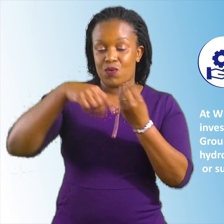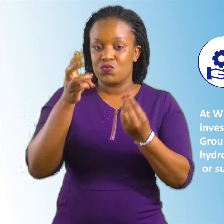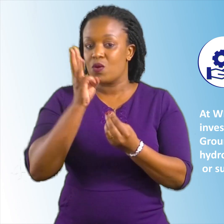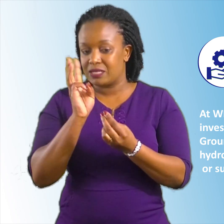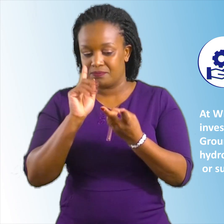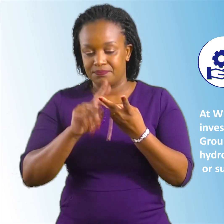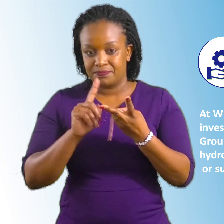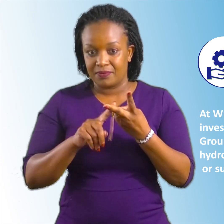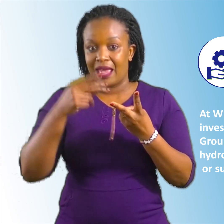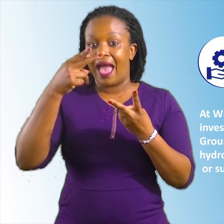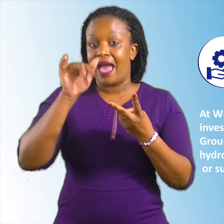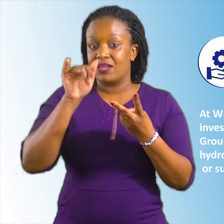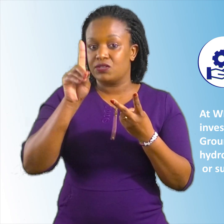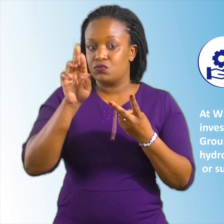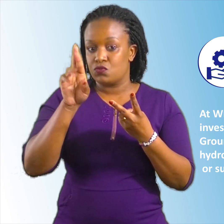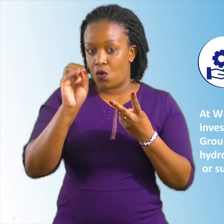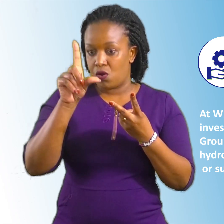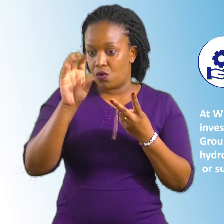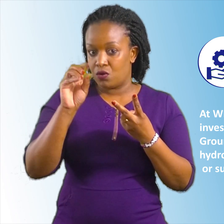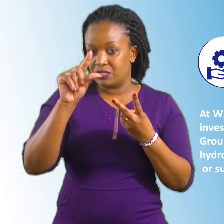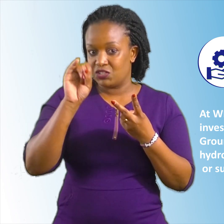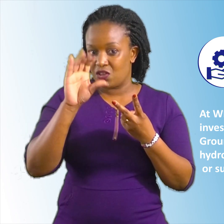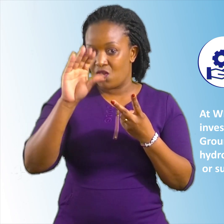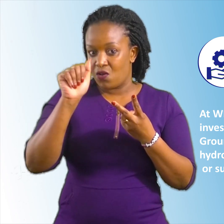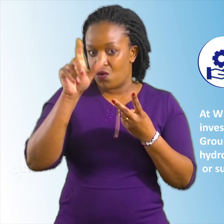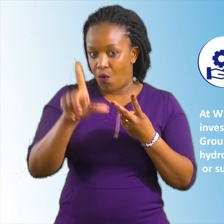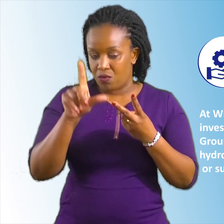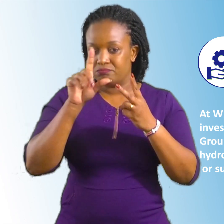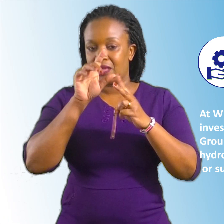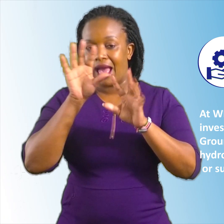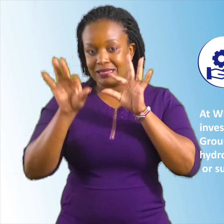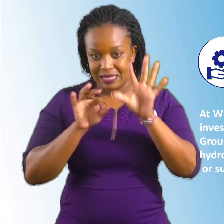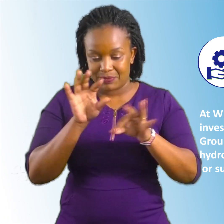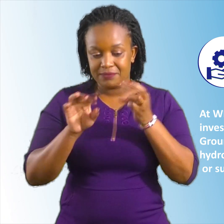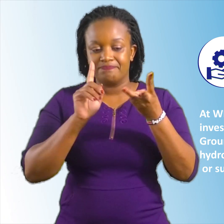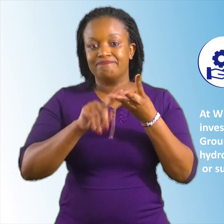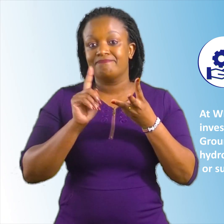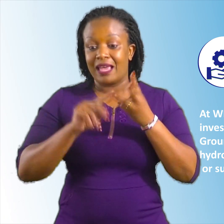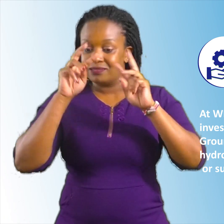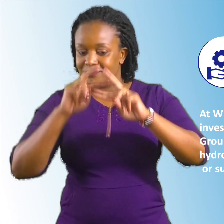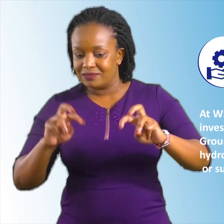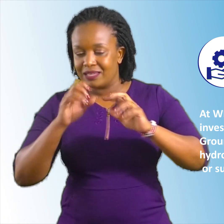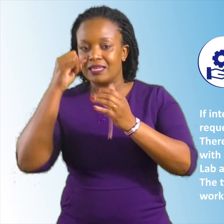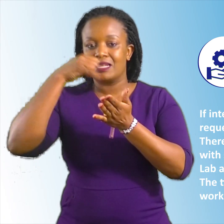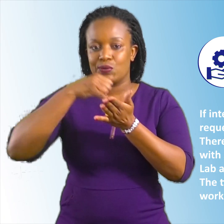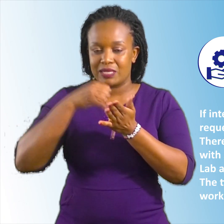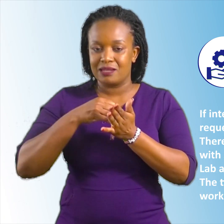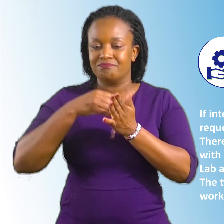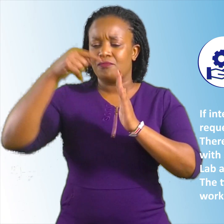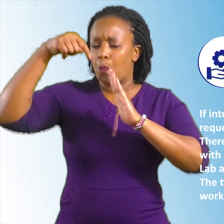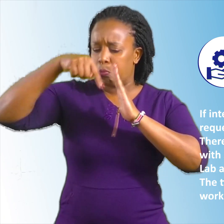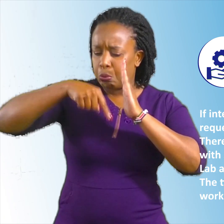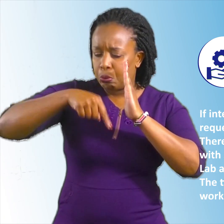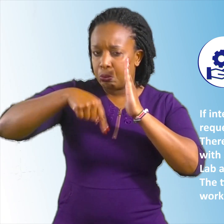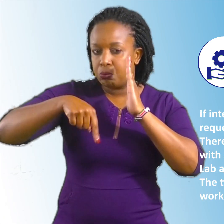groundwater, hydrogeological assessment, or surveys including borehole siting. If this is